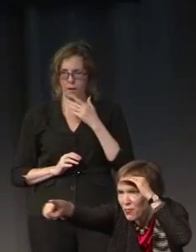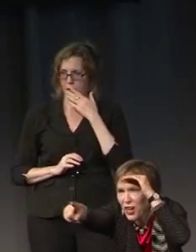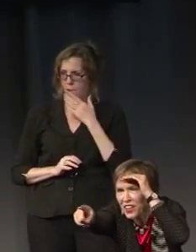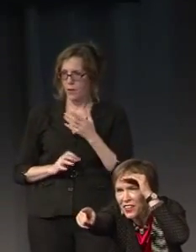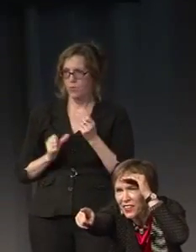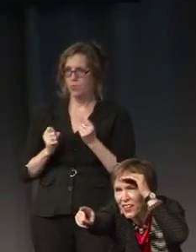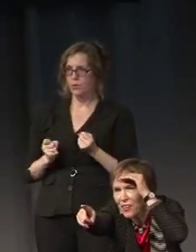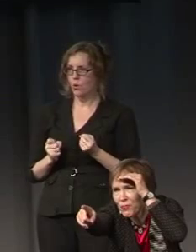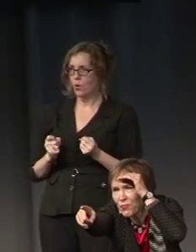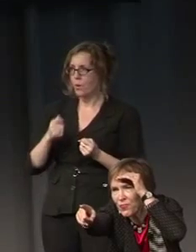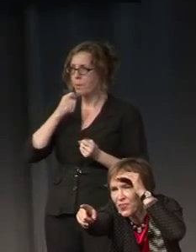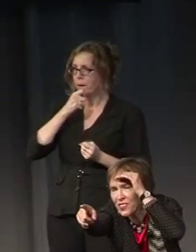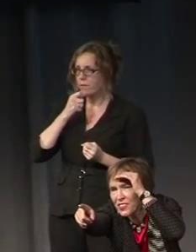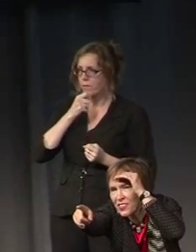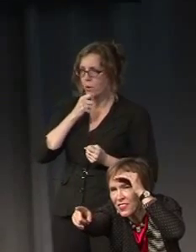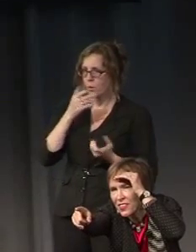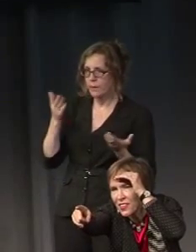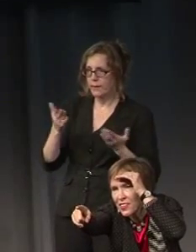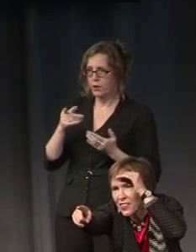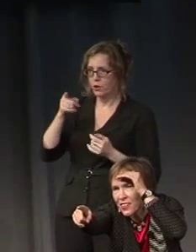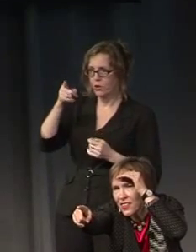can we get the mic